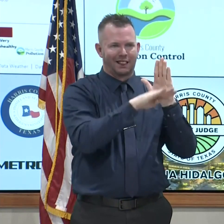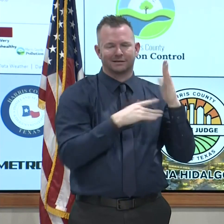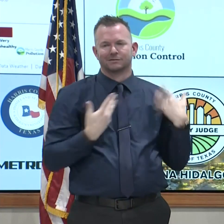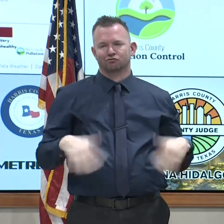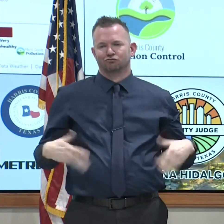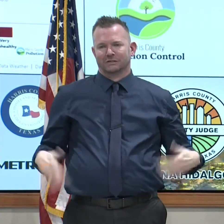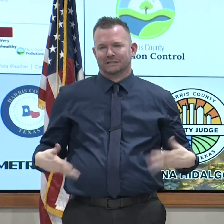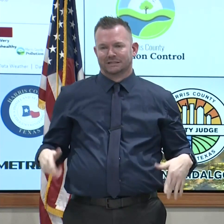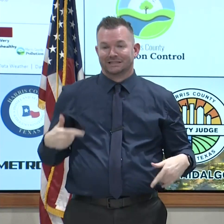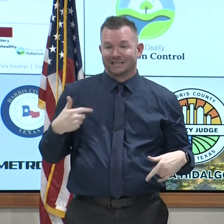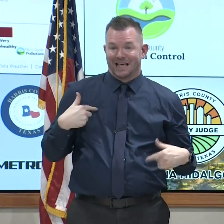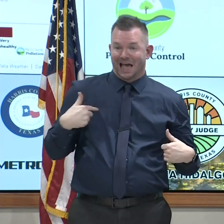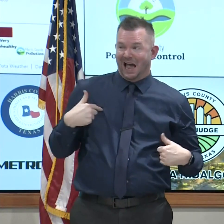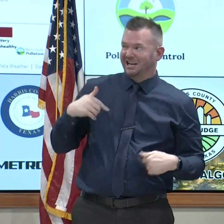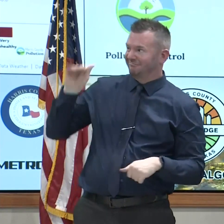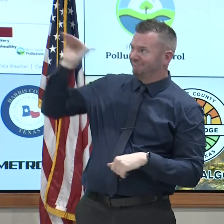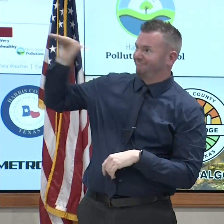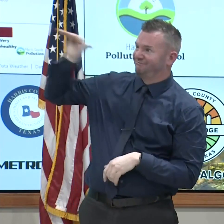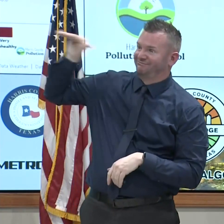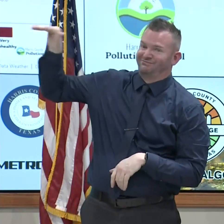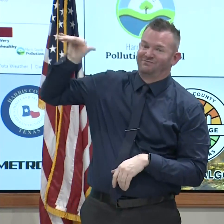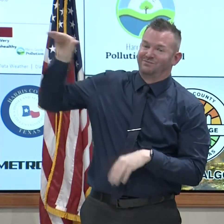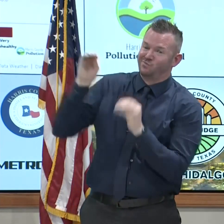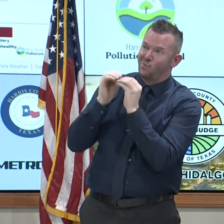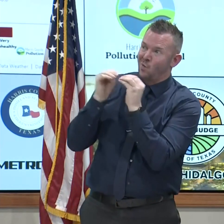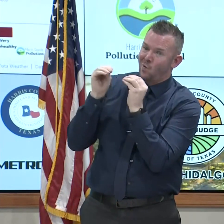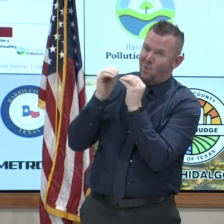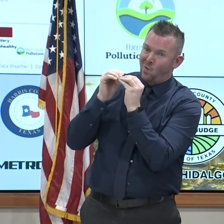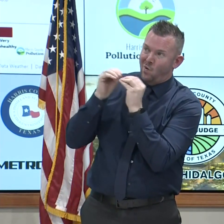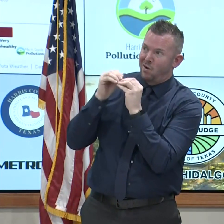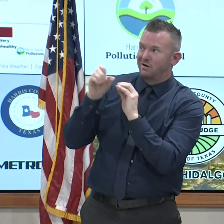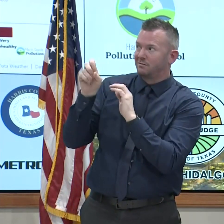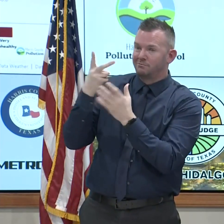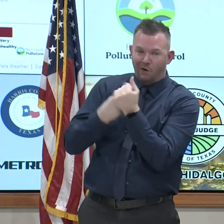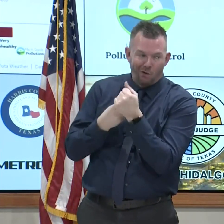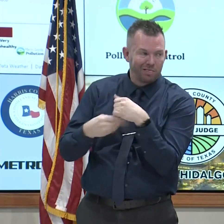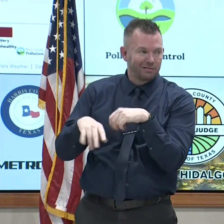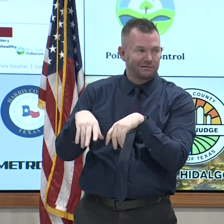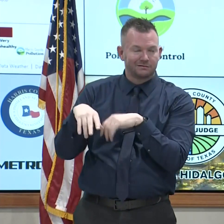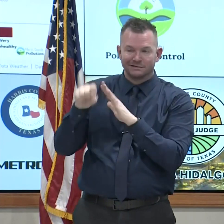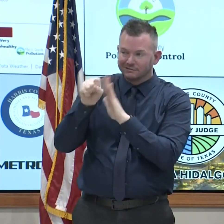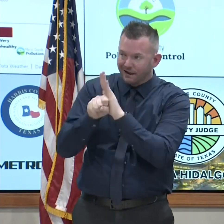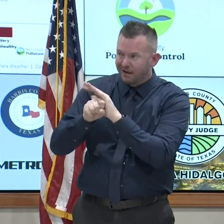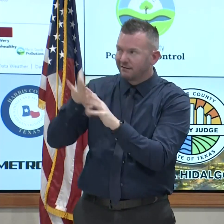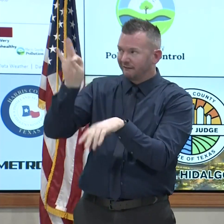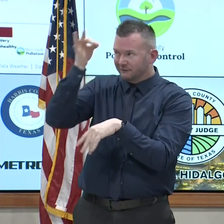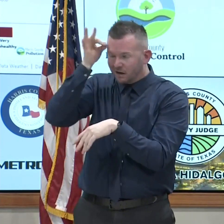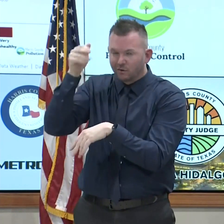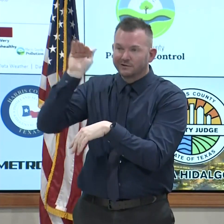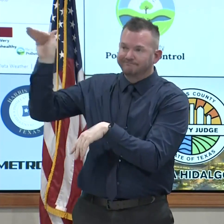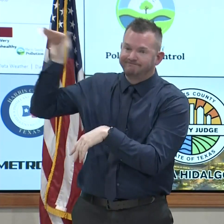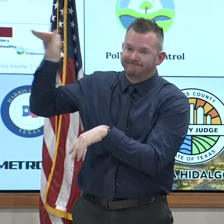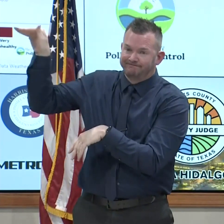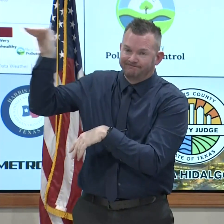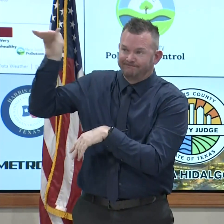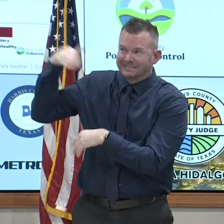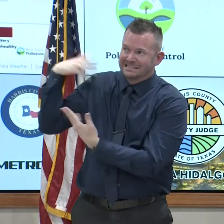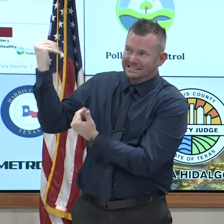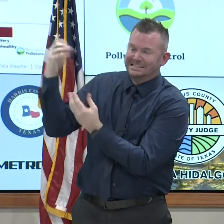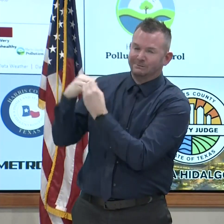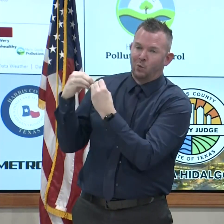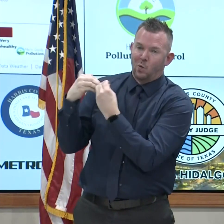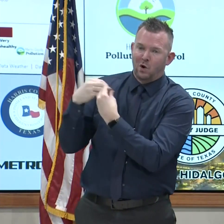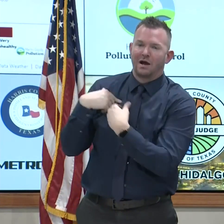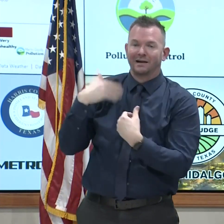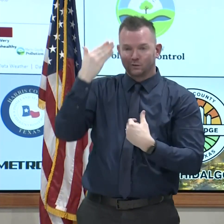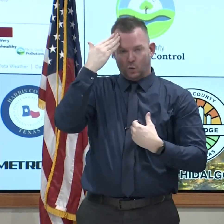and the federal government for more vaccines, with the recognition that I know we need supplies to